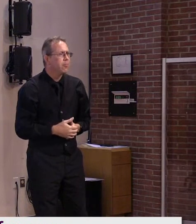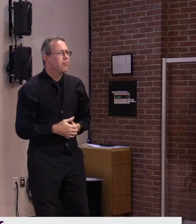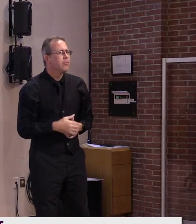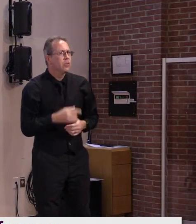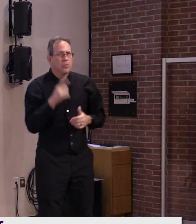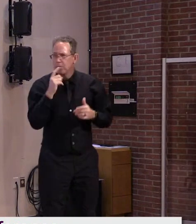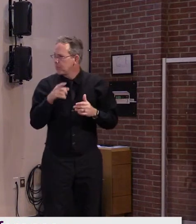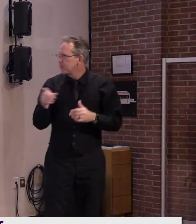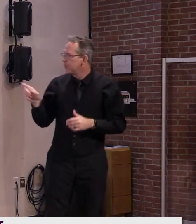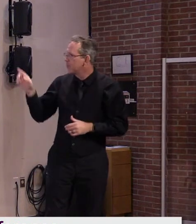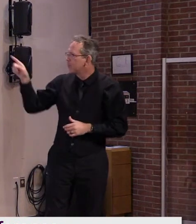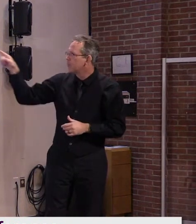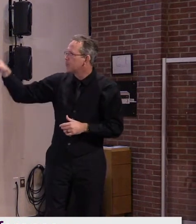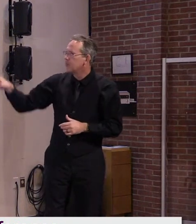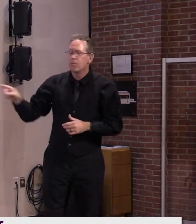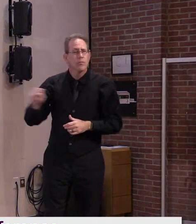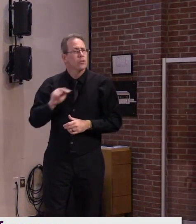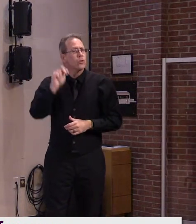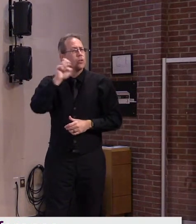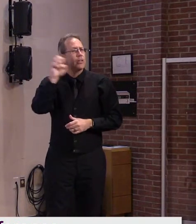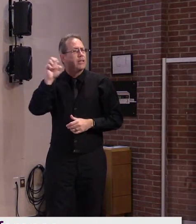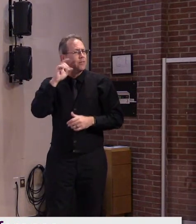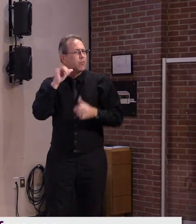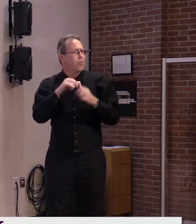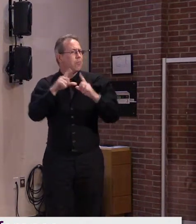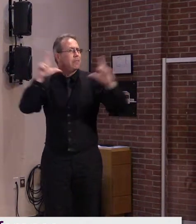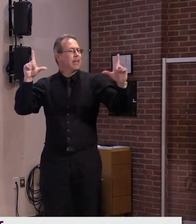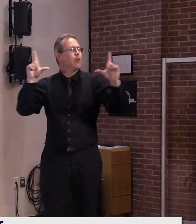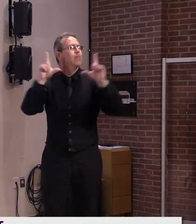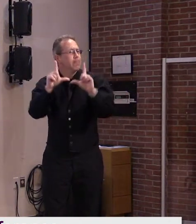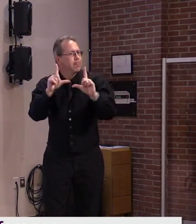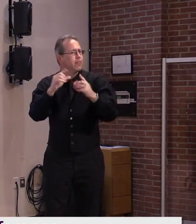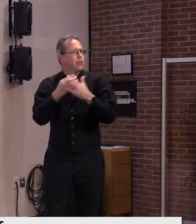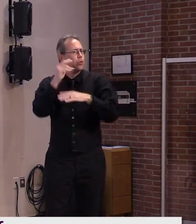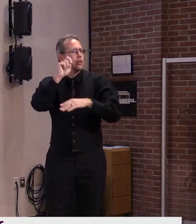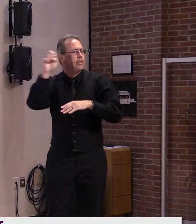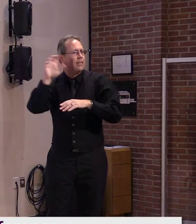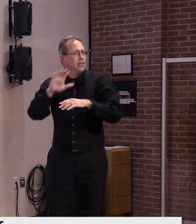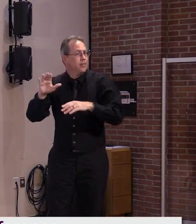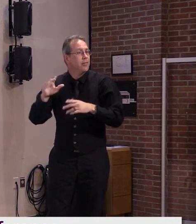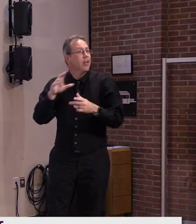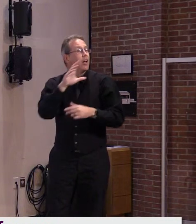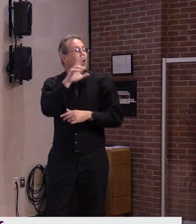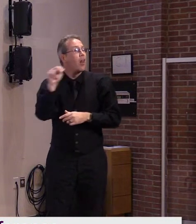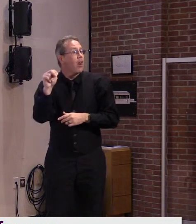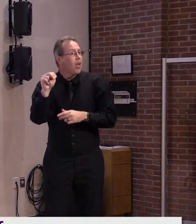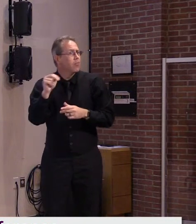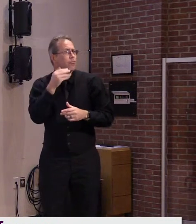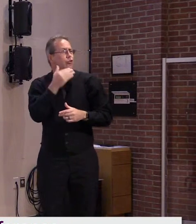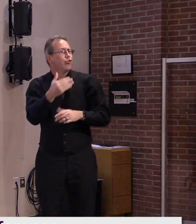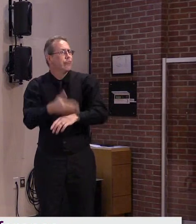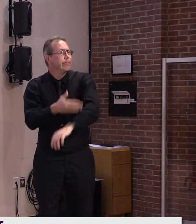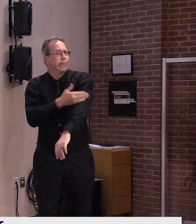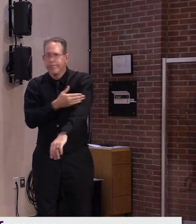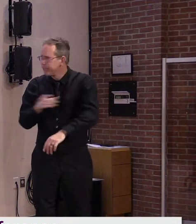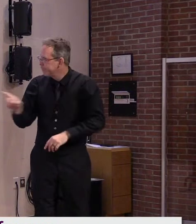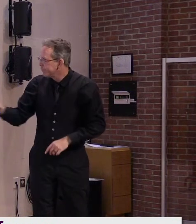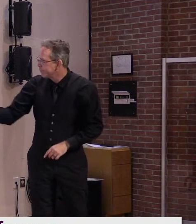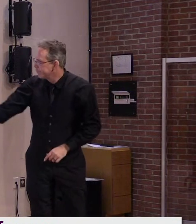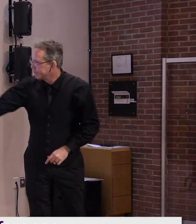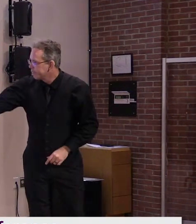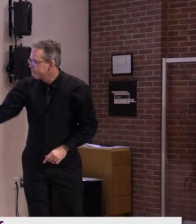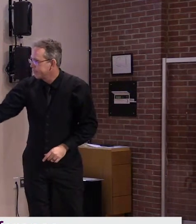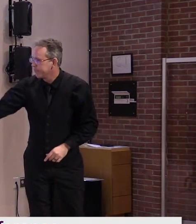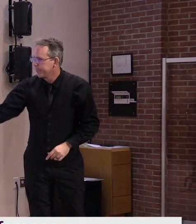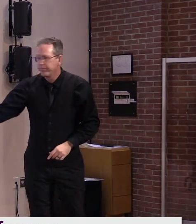you can see clear trends of improvement in Connecticut and Massachusetts. first and foremost, but states like New